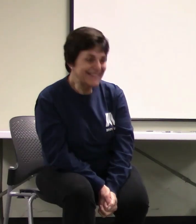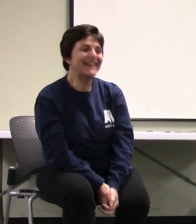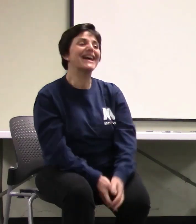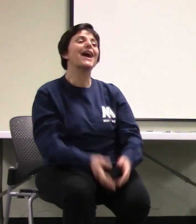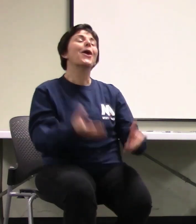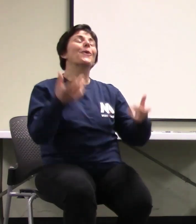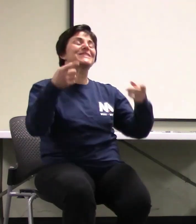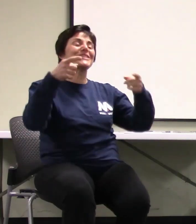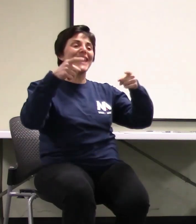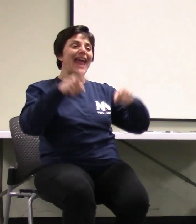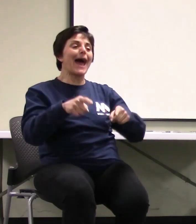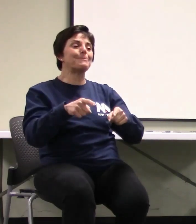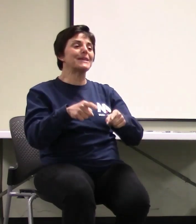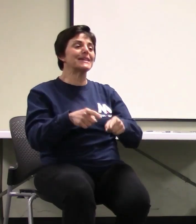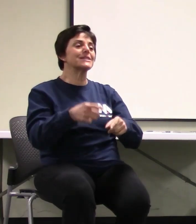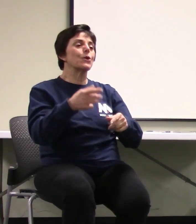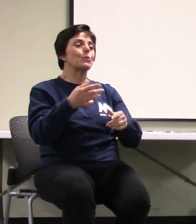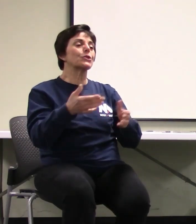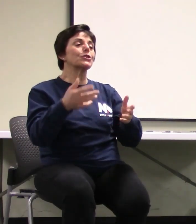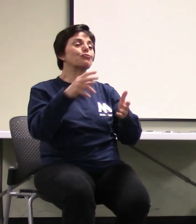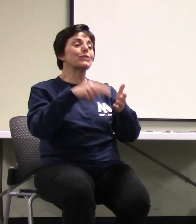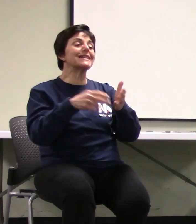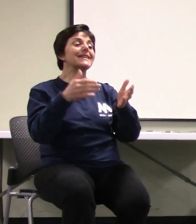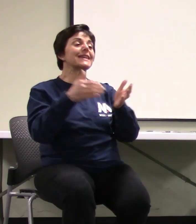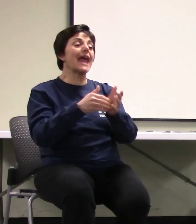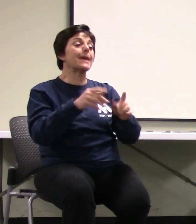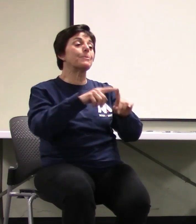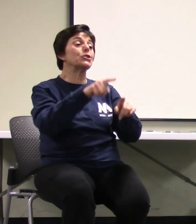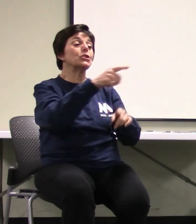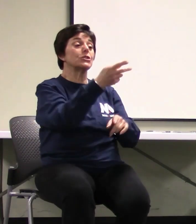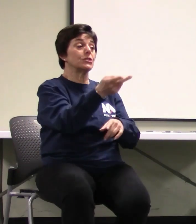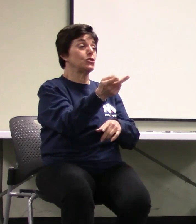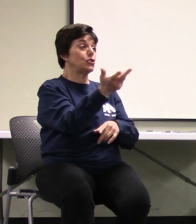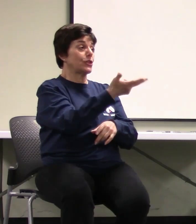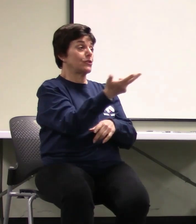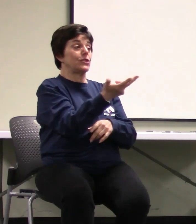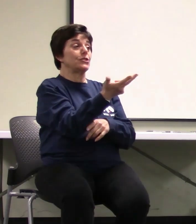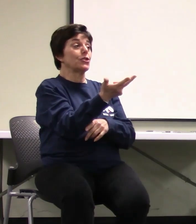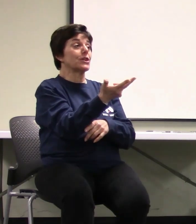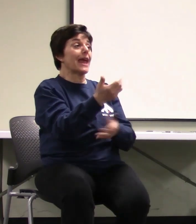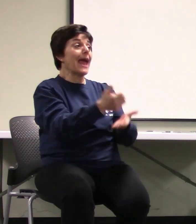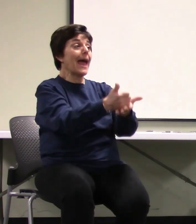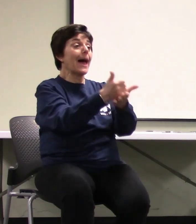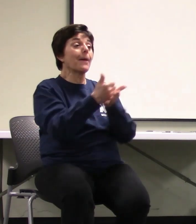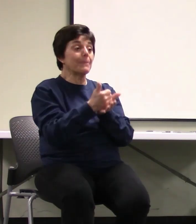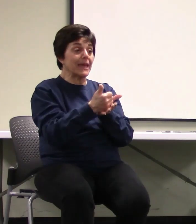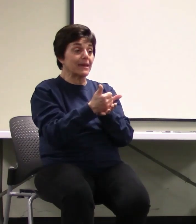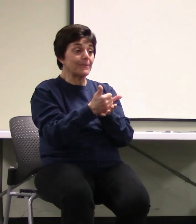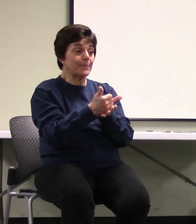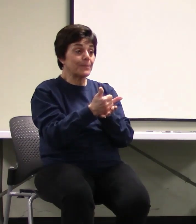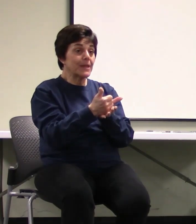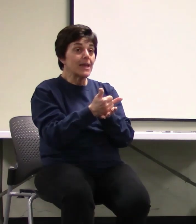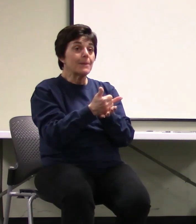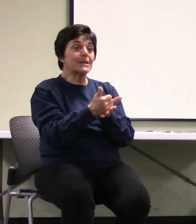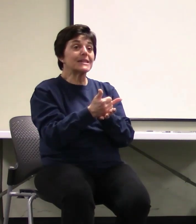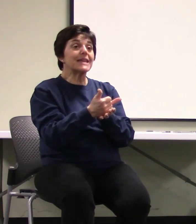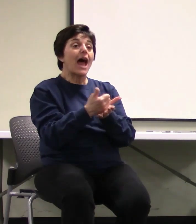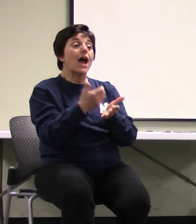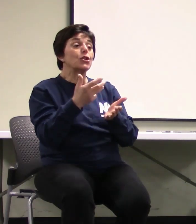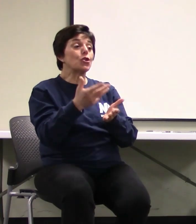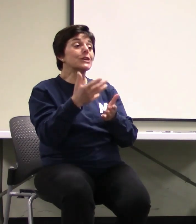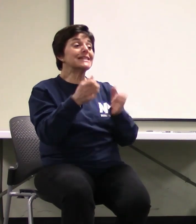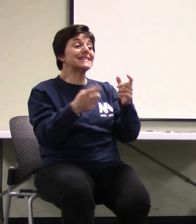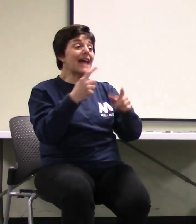do? What's going to happen is we're going to read it again, but you're going to help me